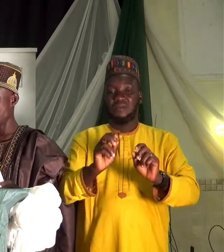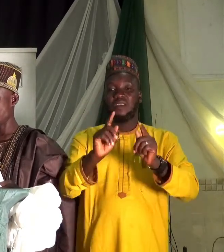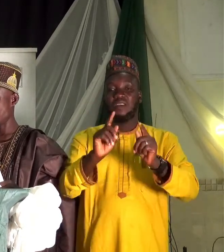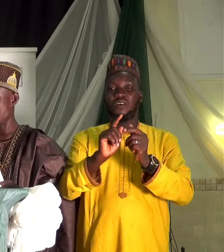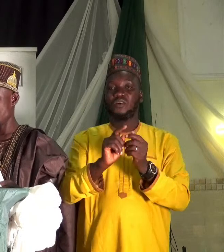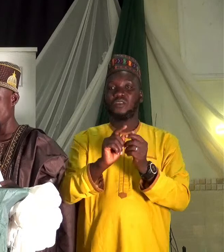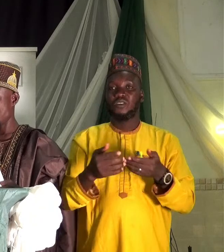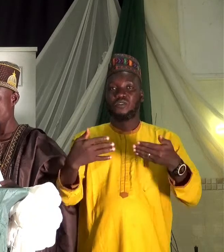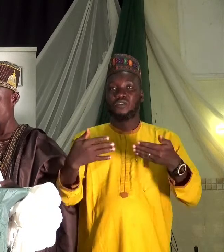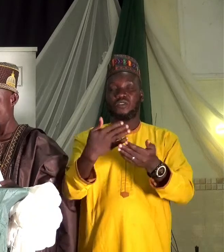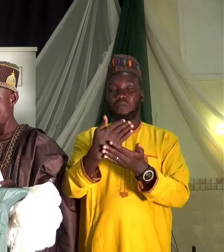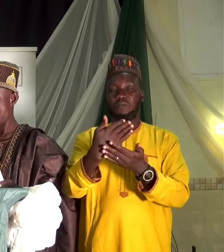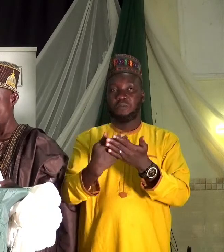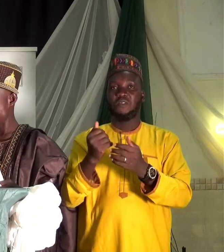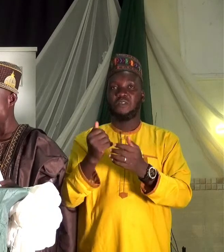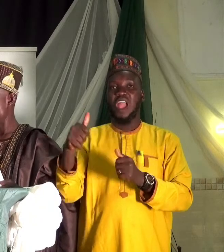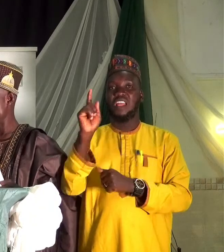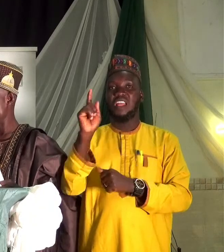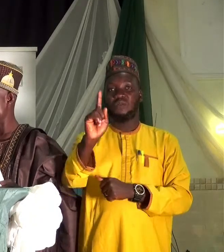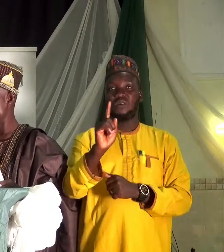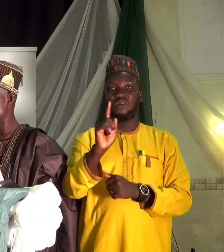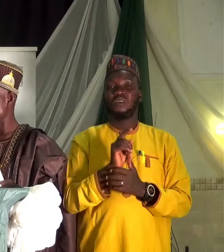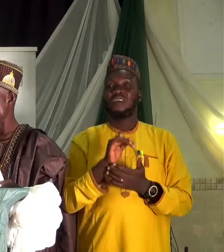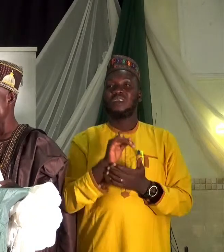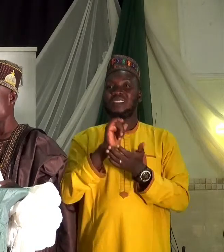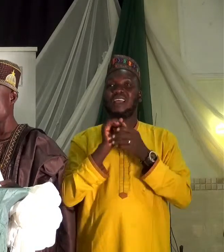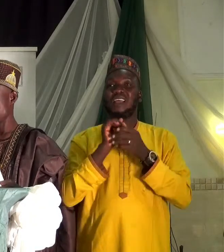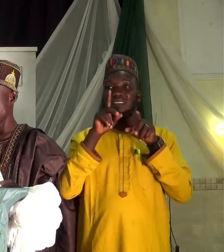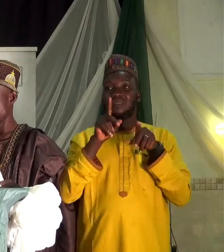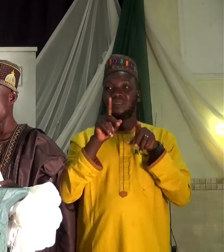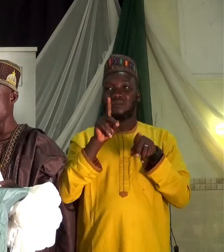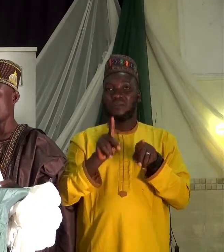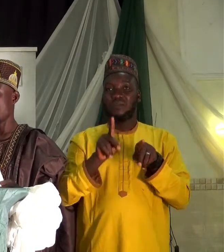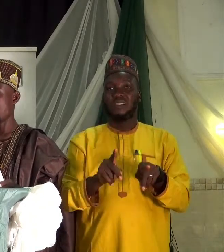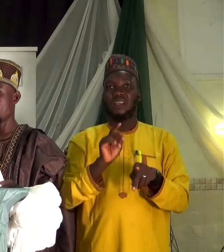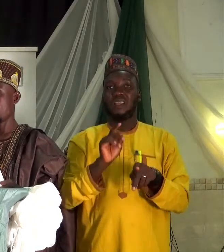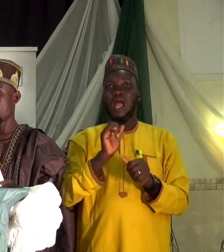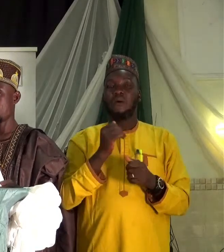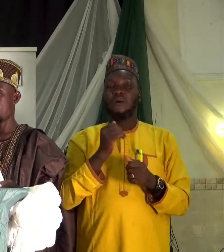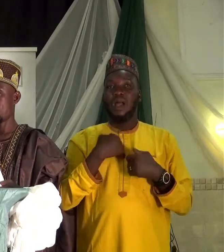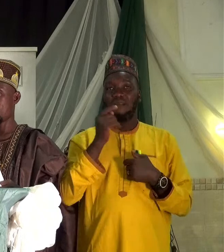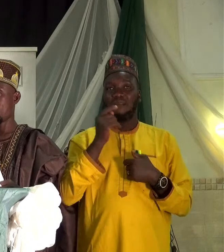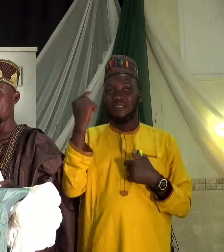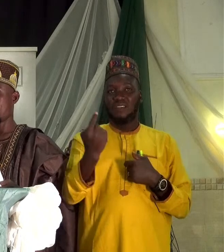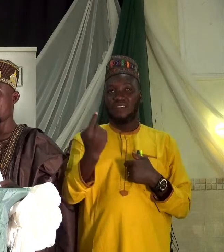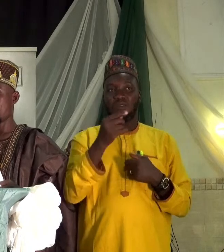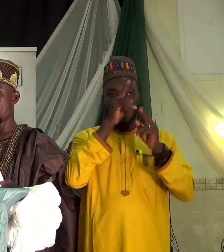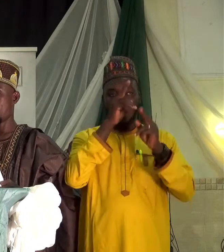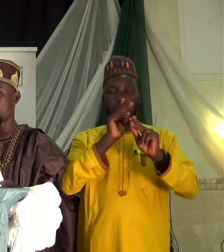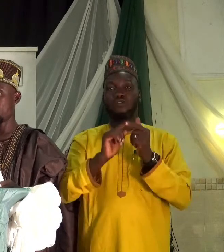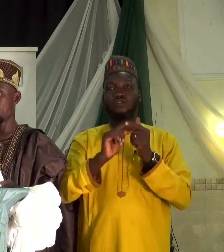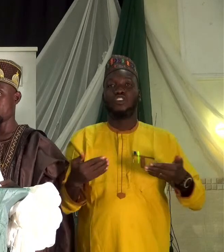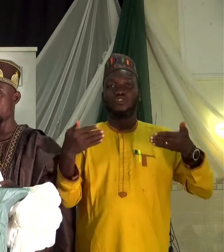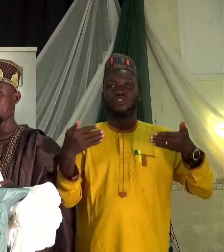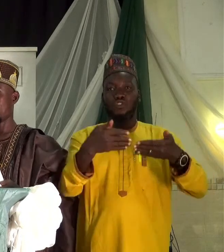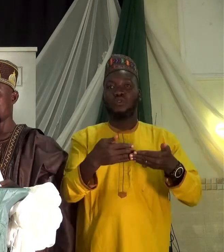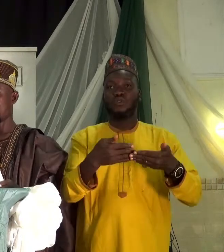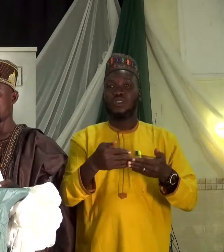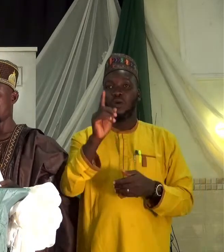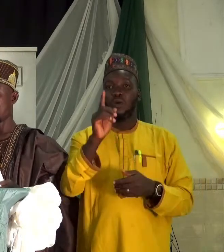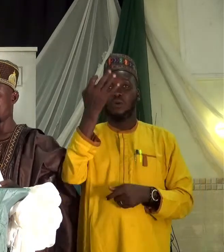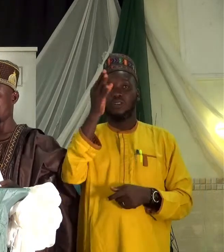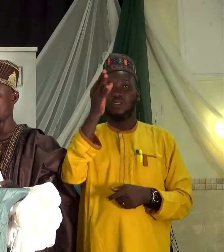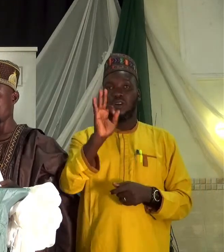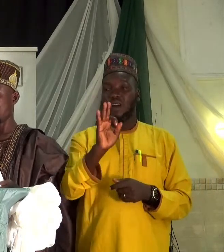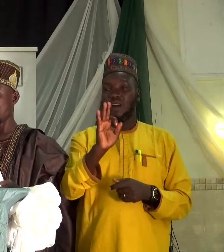another person. On that note, I have a singular honor to introduce one of the